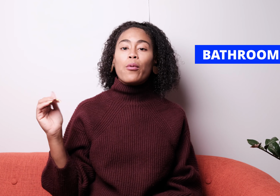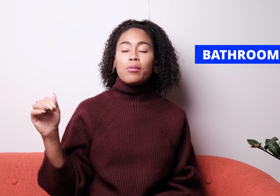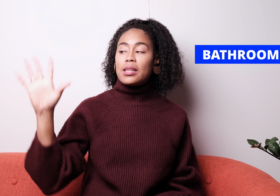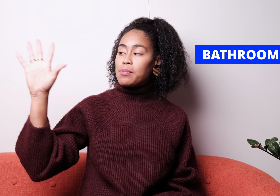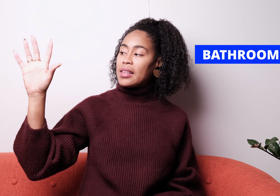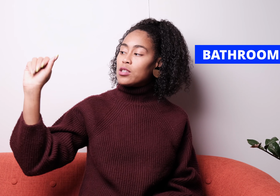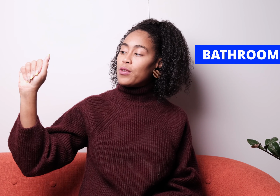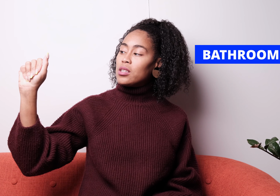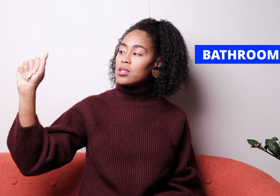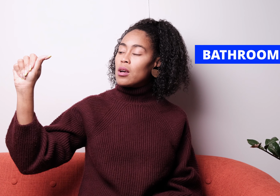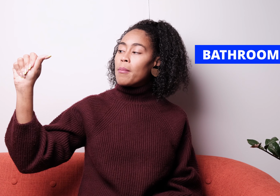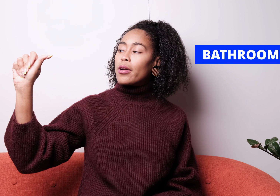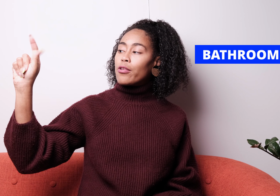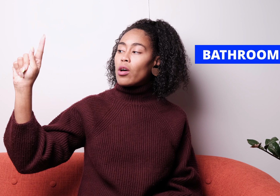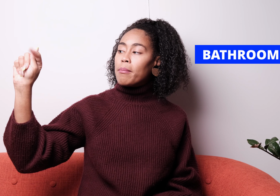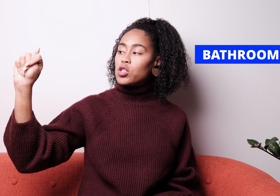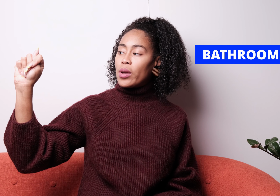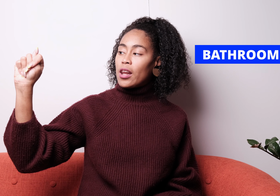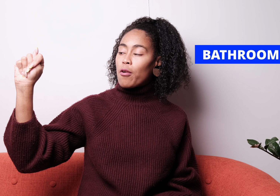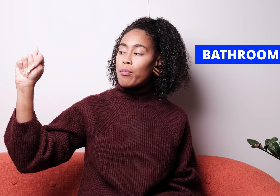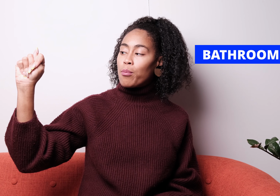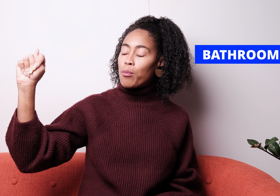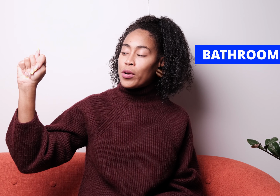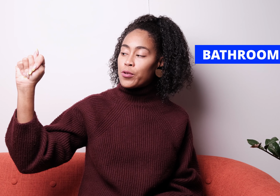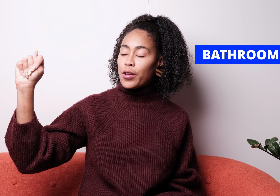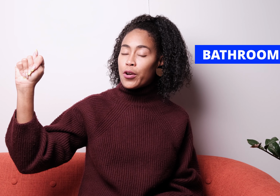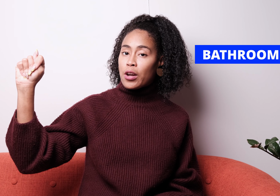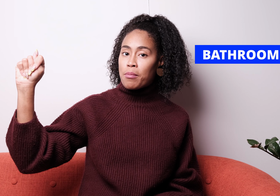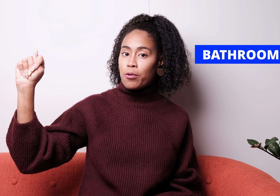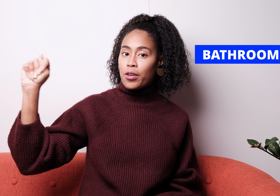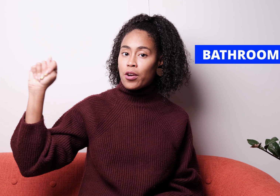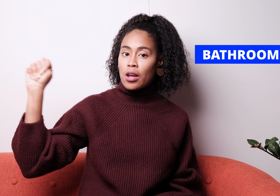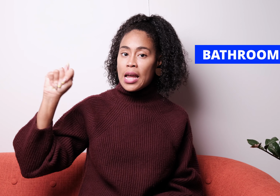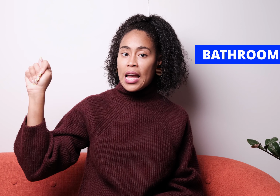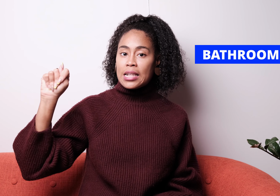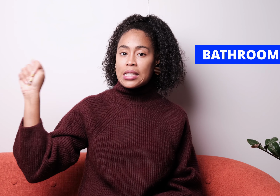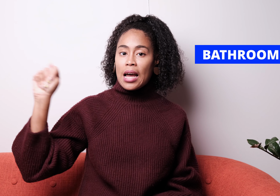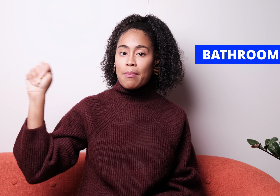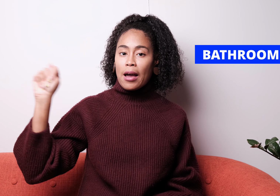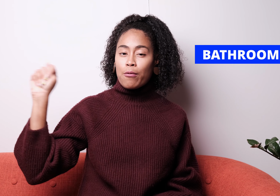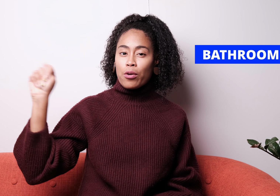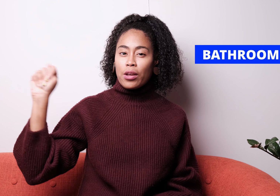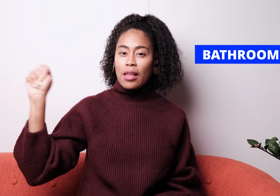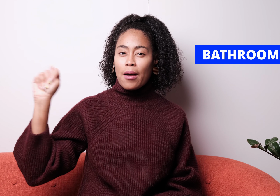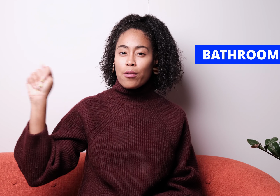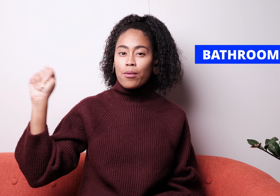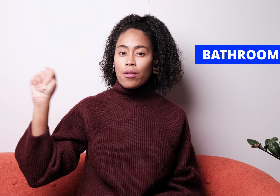with me. Let's make this fist, put our thumb between our pointer finger and our middle finger, and slide it back and forth like that.